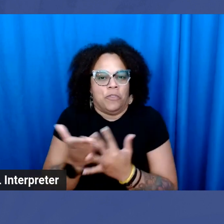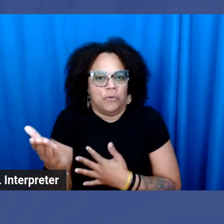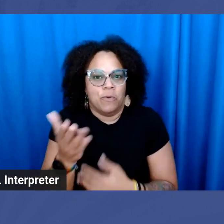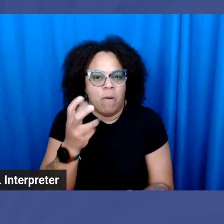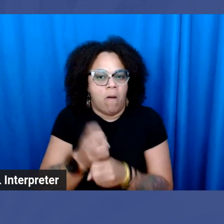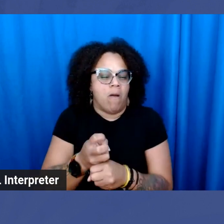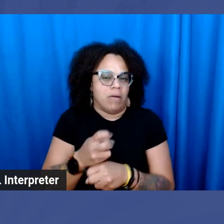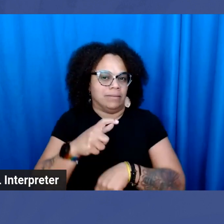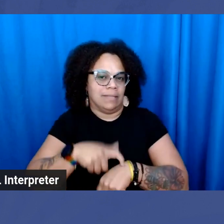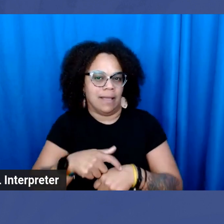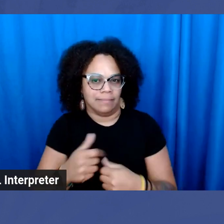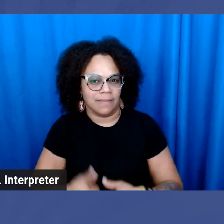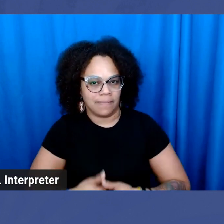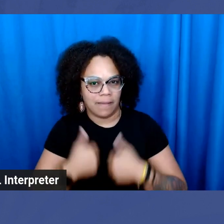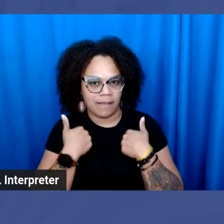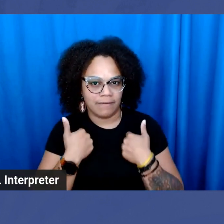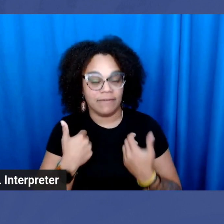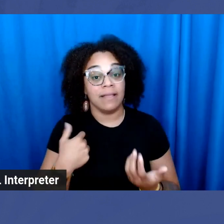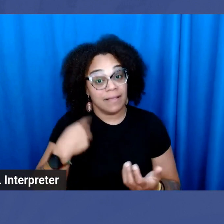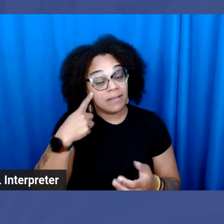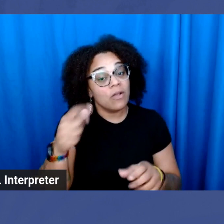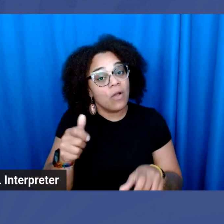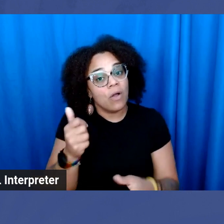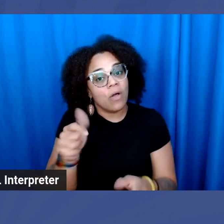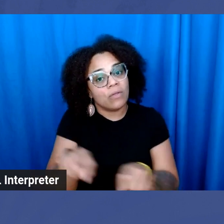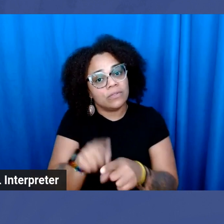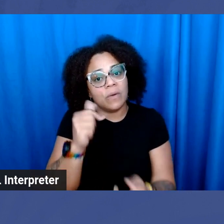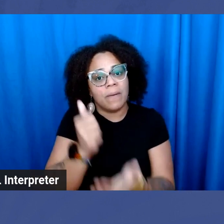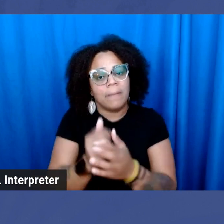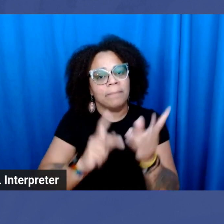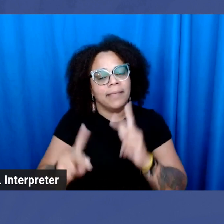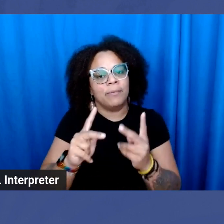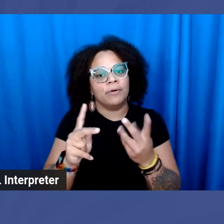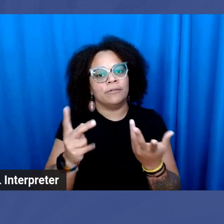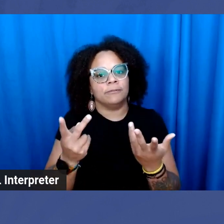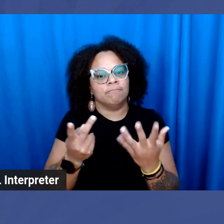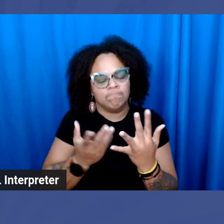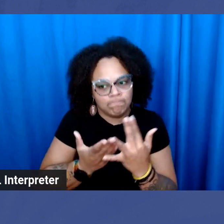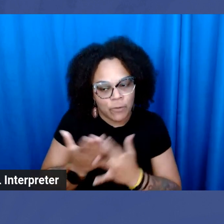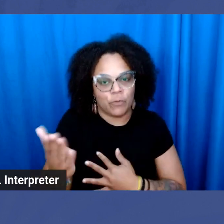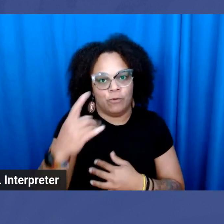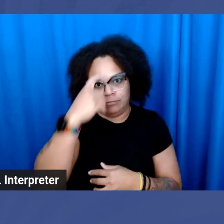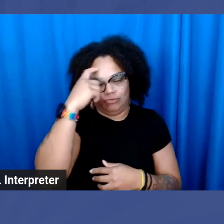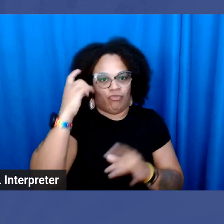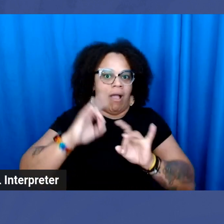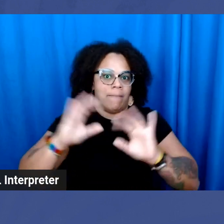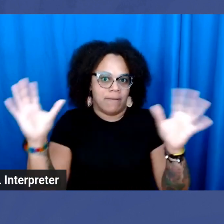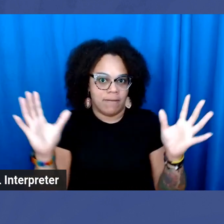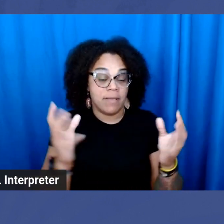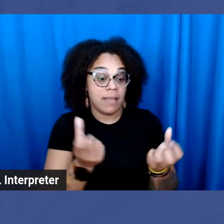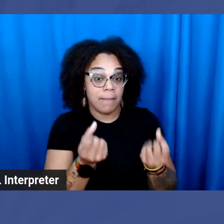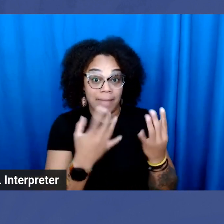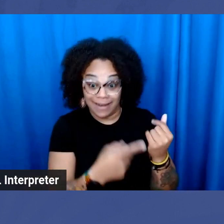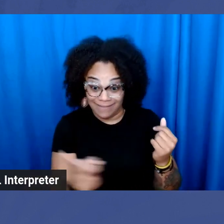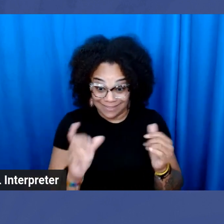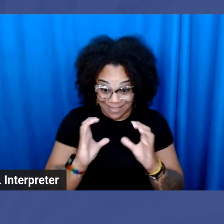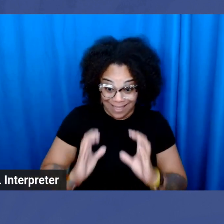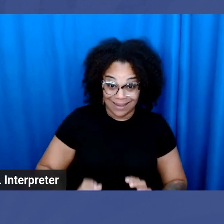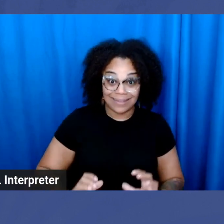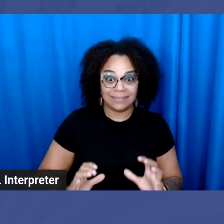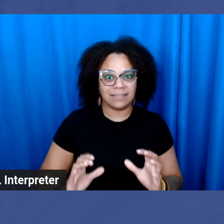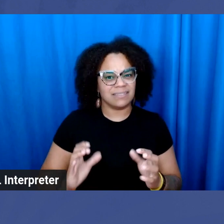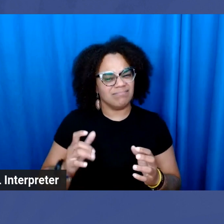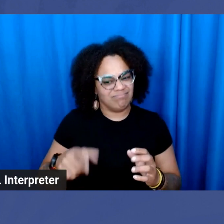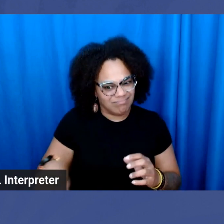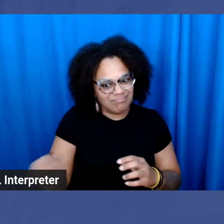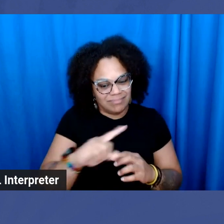world, people dealing with their trauma. Specifically, many of the clients were dealing with past traumas. And Sabrina, like